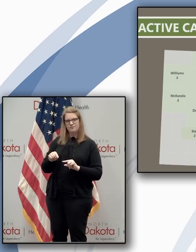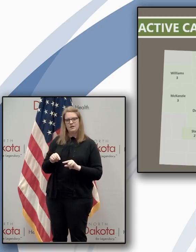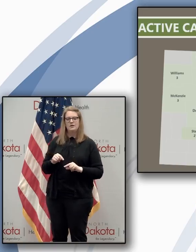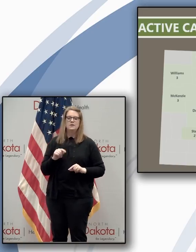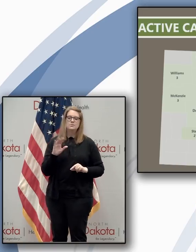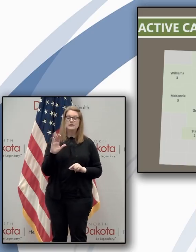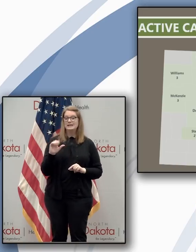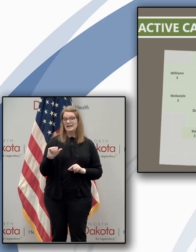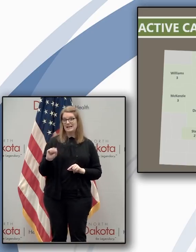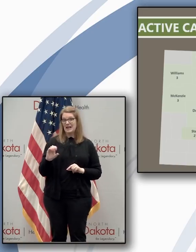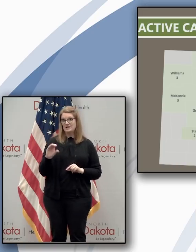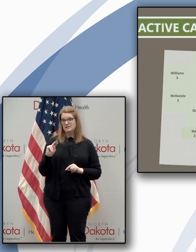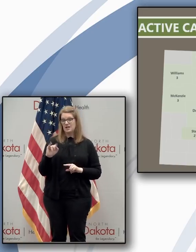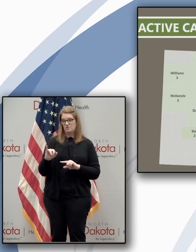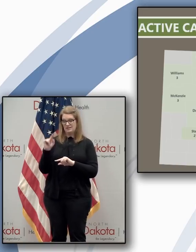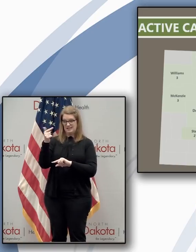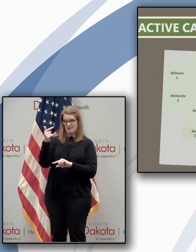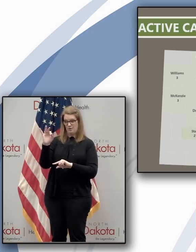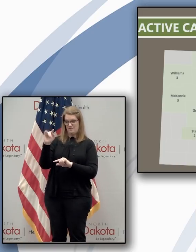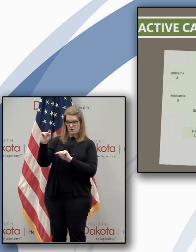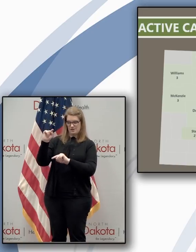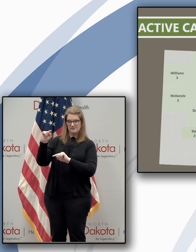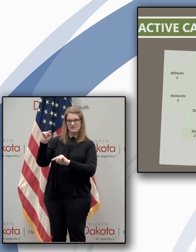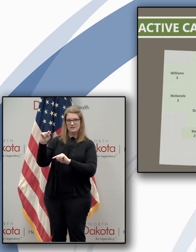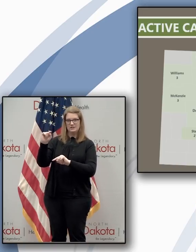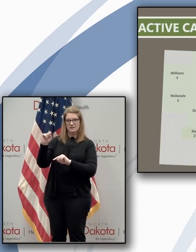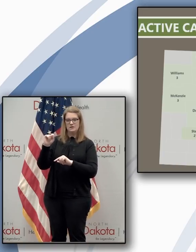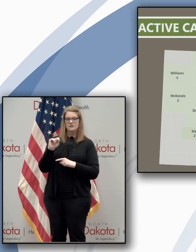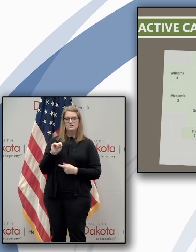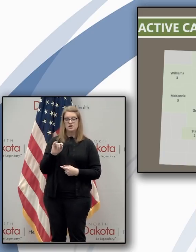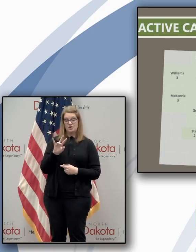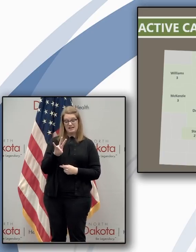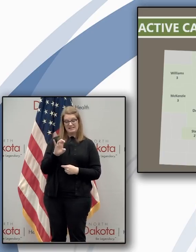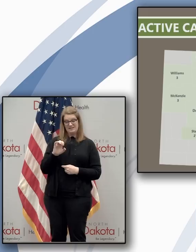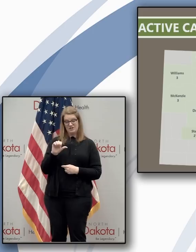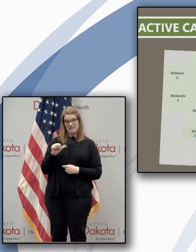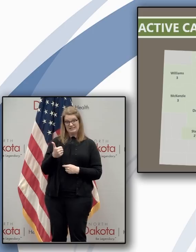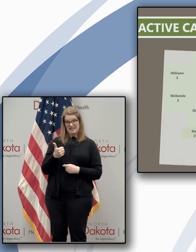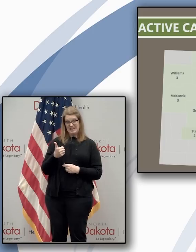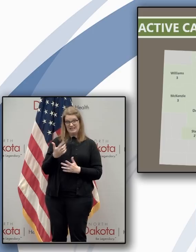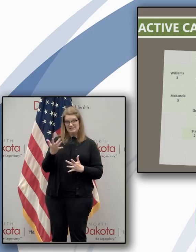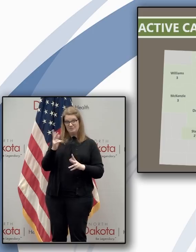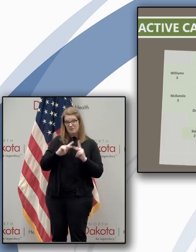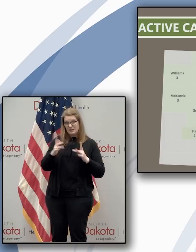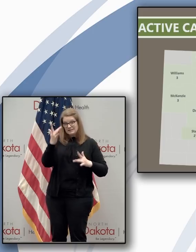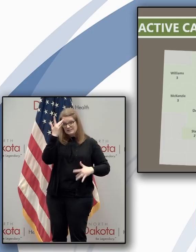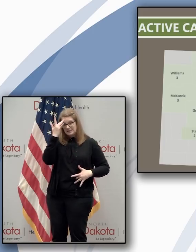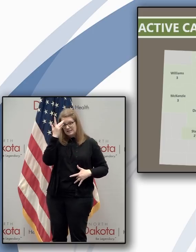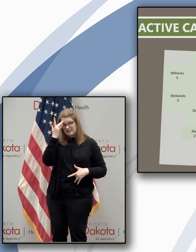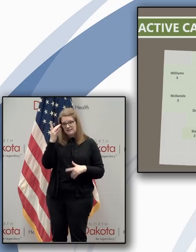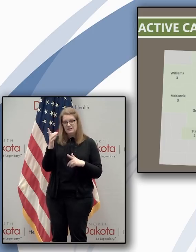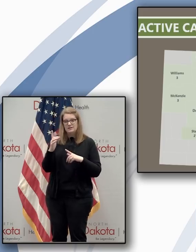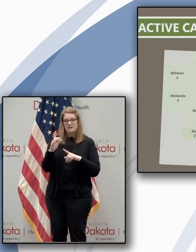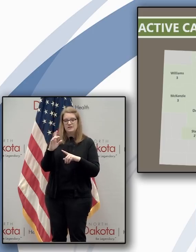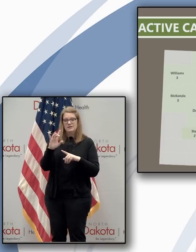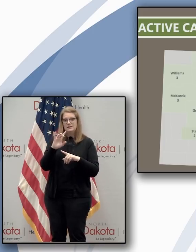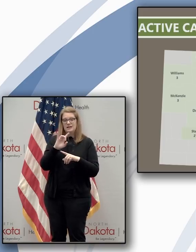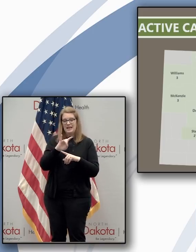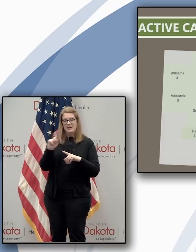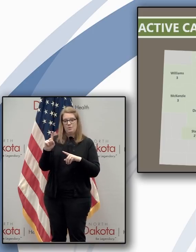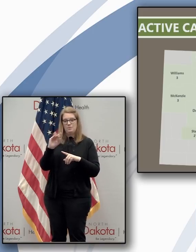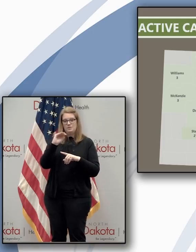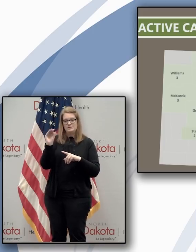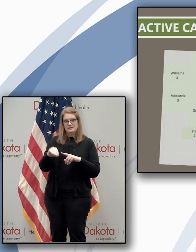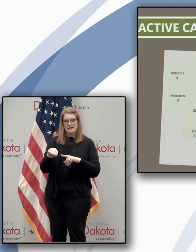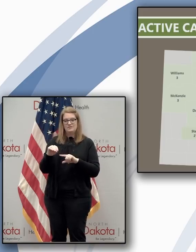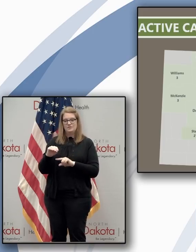Cass County and Grand Forks, out of the 710 active cases, 57% of the active cases in North Dakota